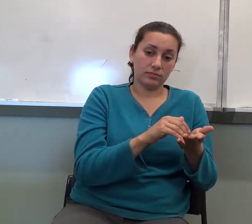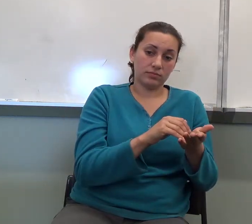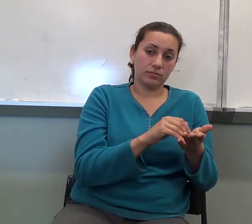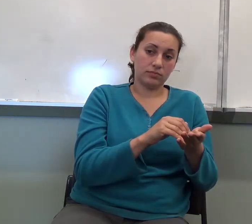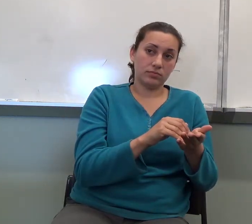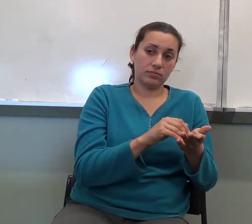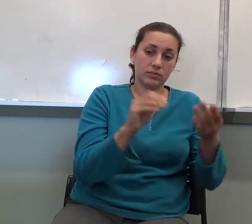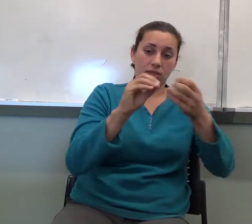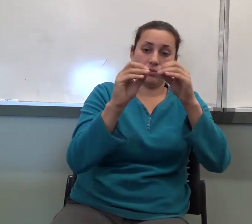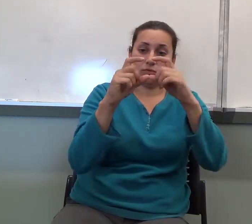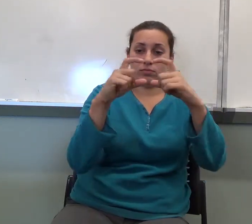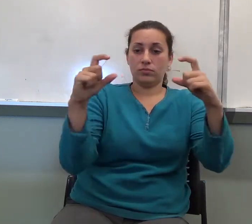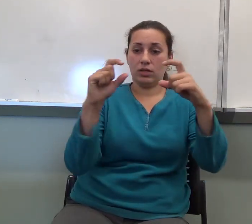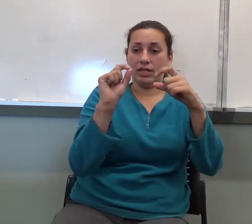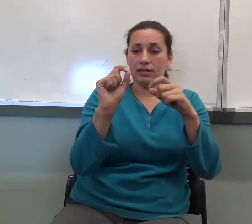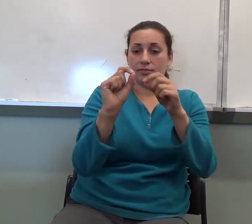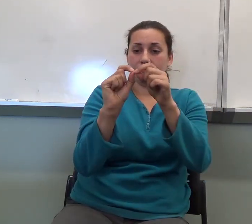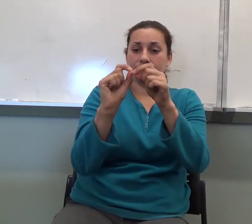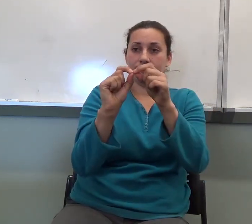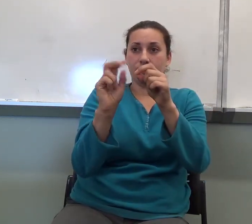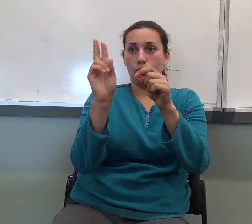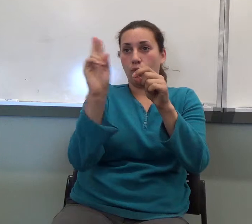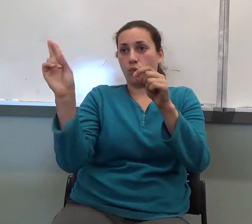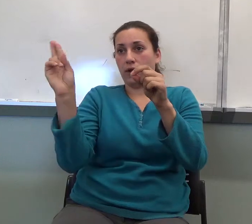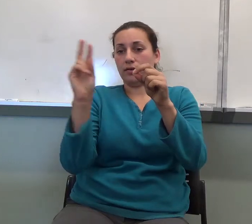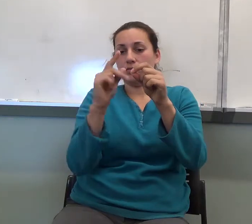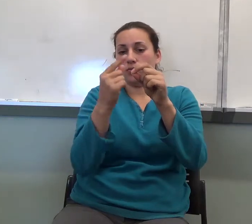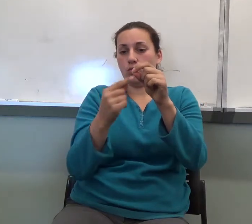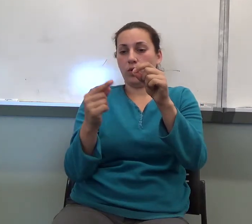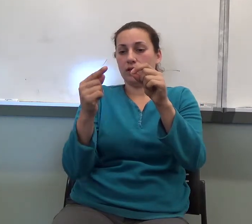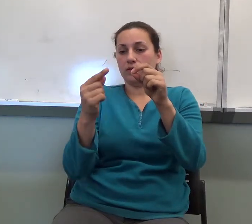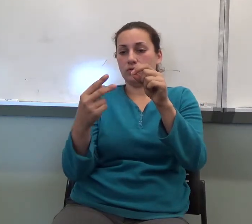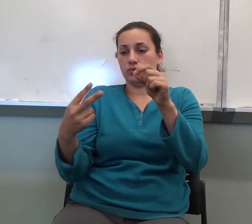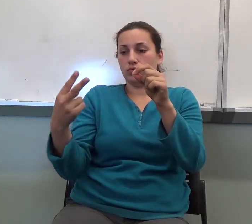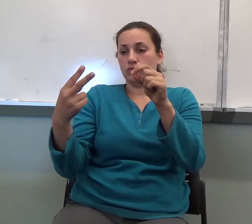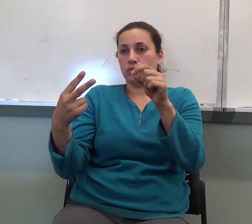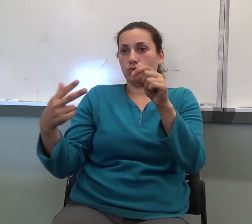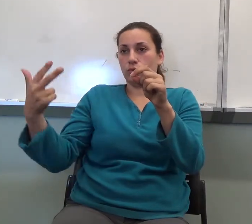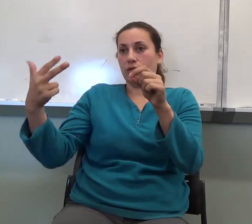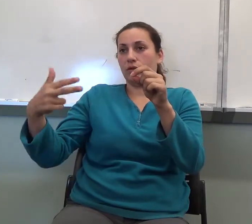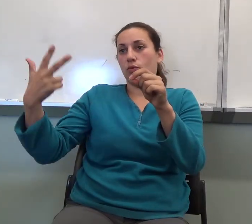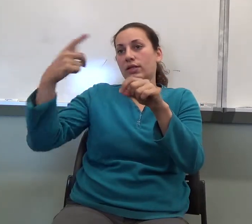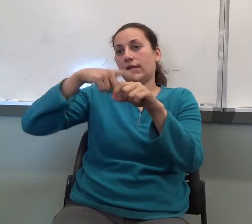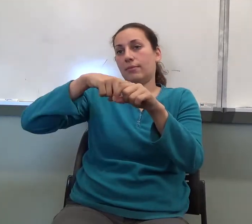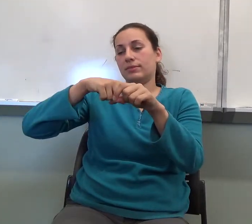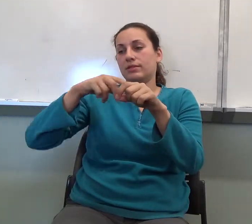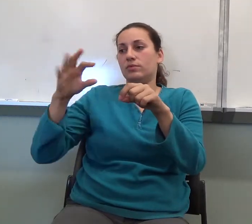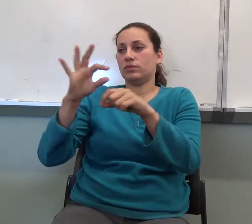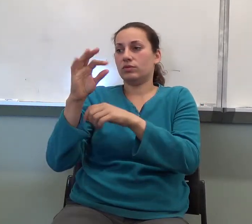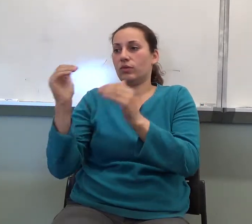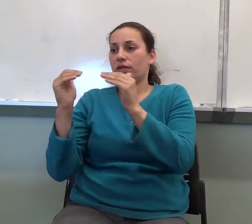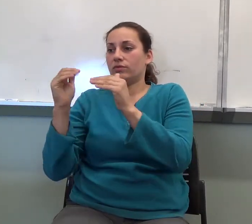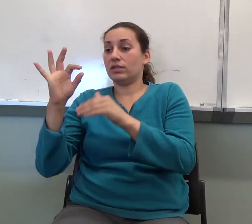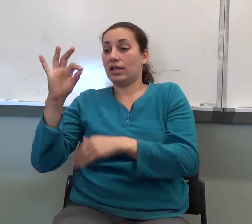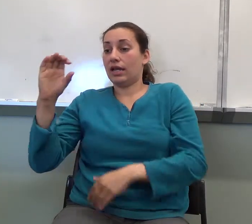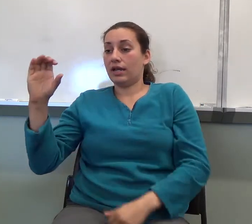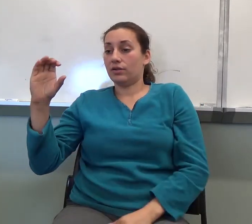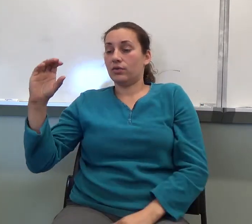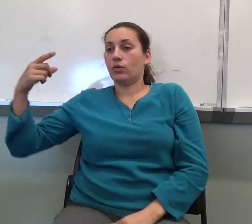the right. Huh? 1, 2, 3. That's going to be 900 grams.